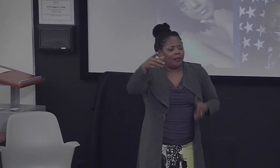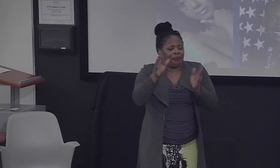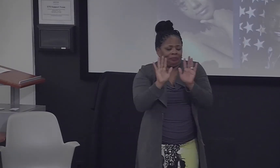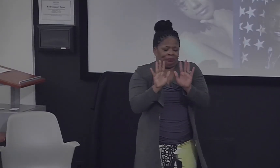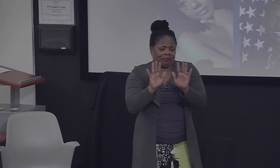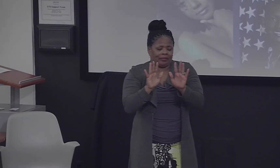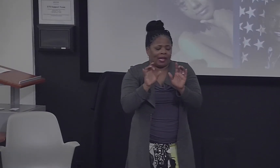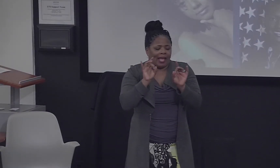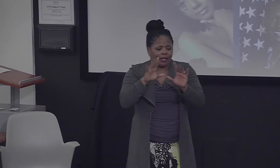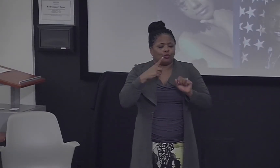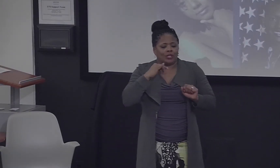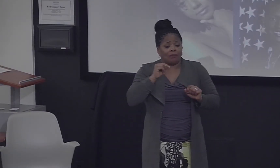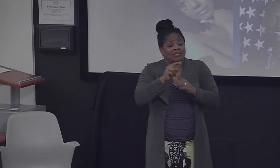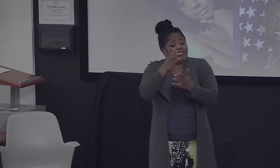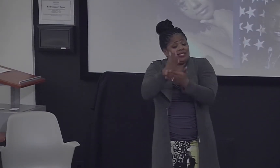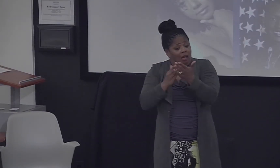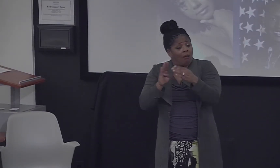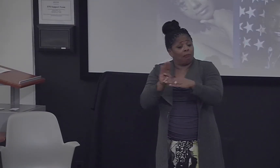questions. And let me back up.